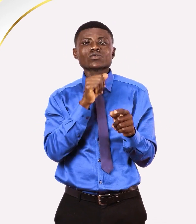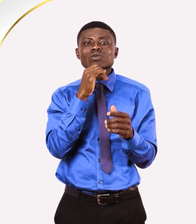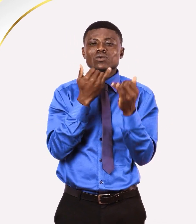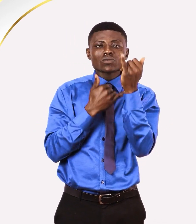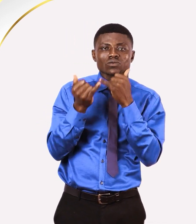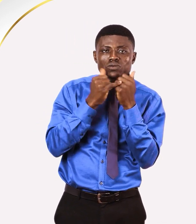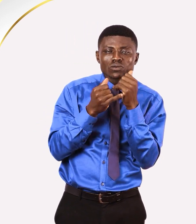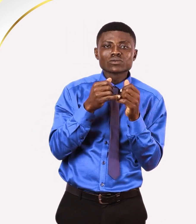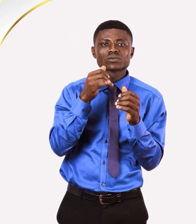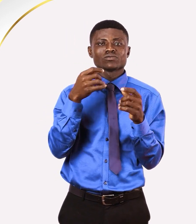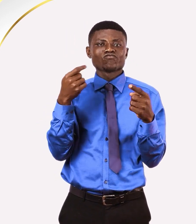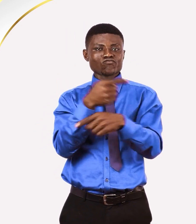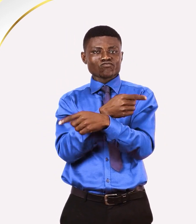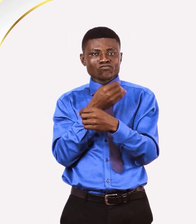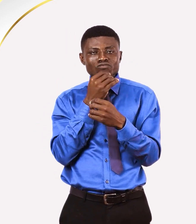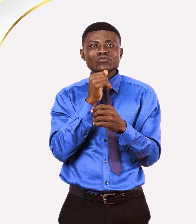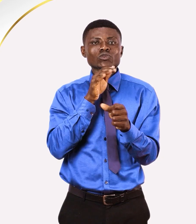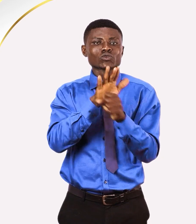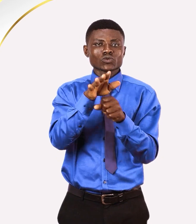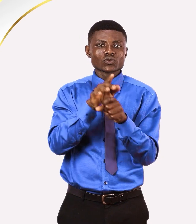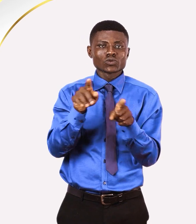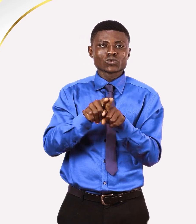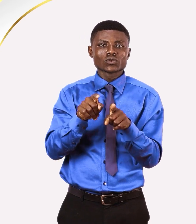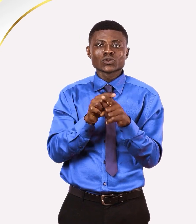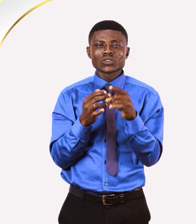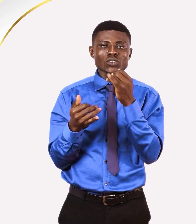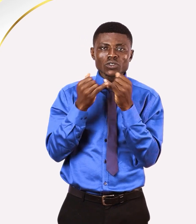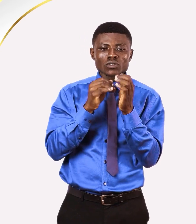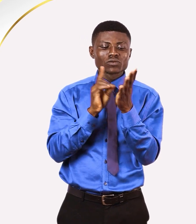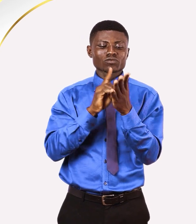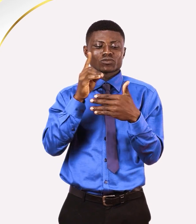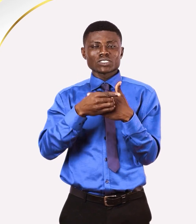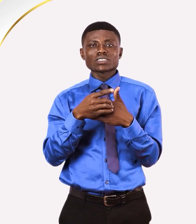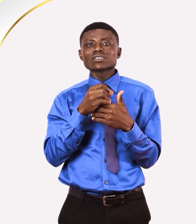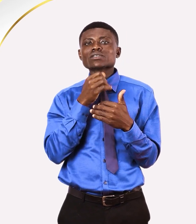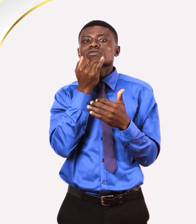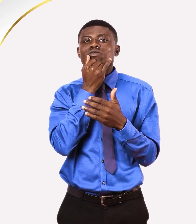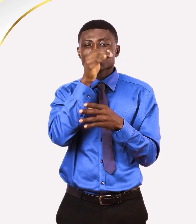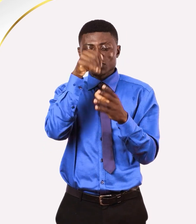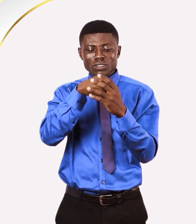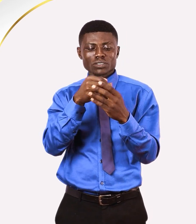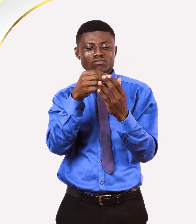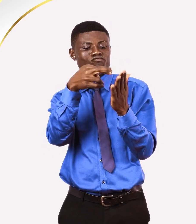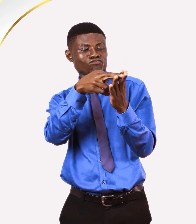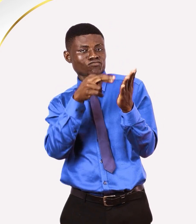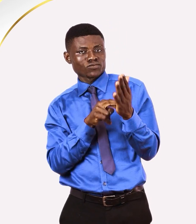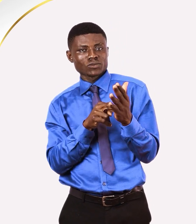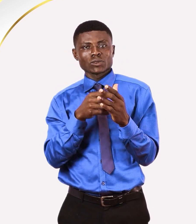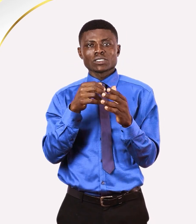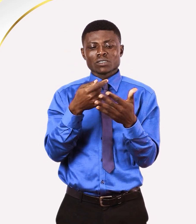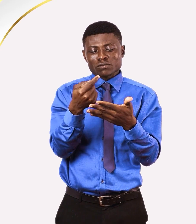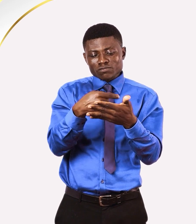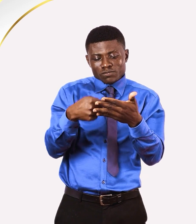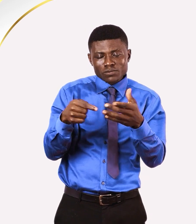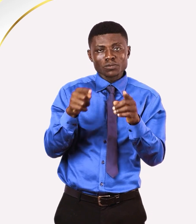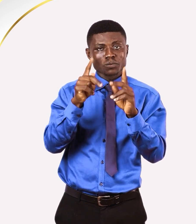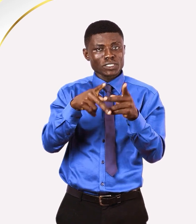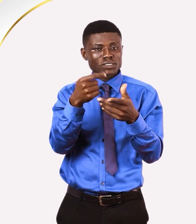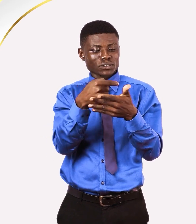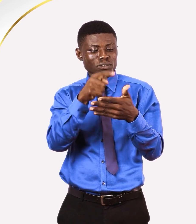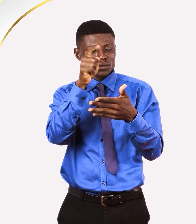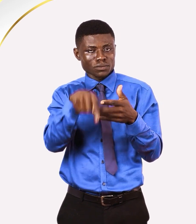The incorrect, misleading, incomplete, or the out-of-date information in the record.